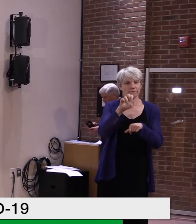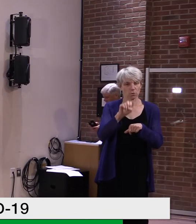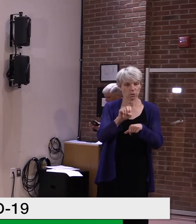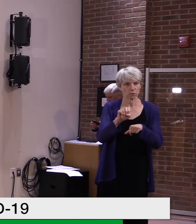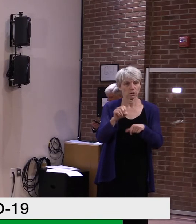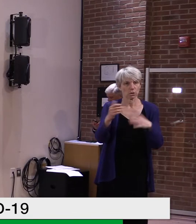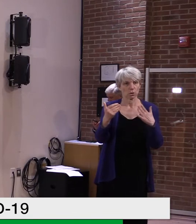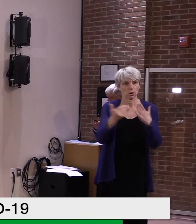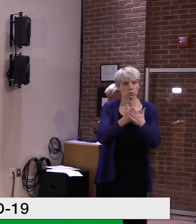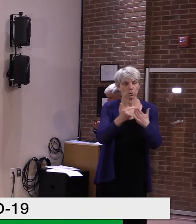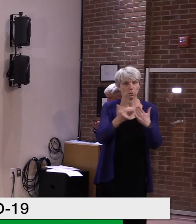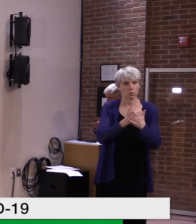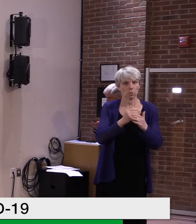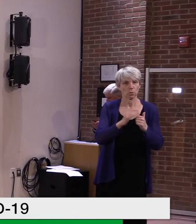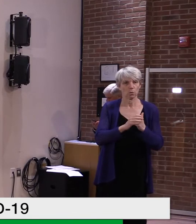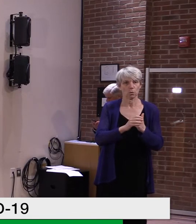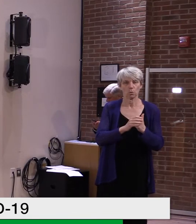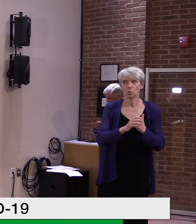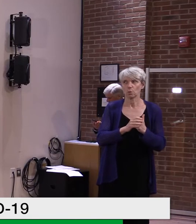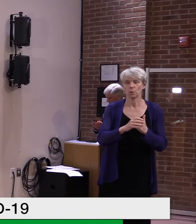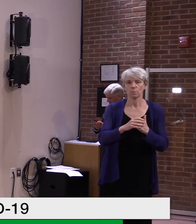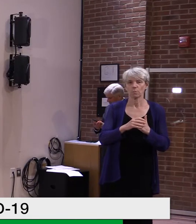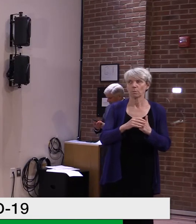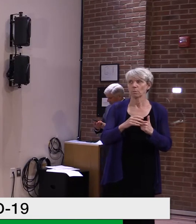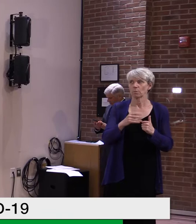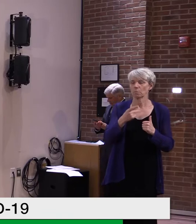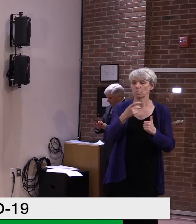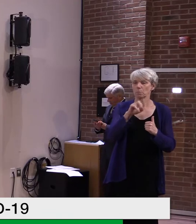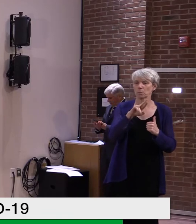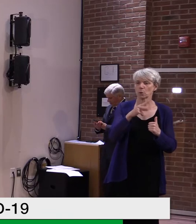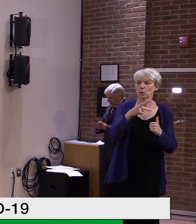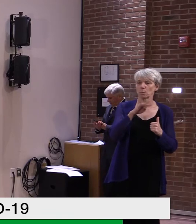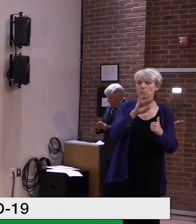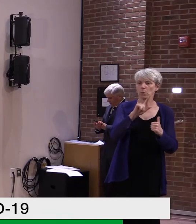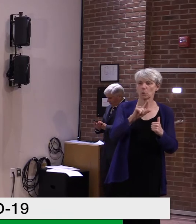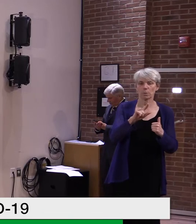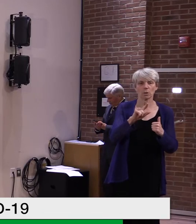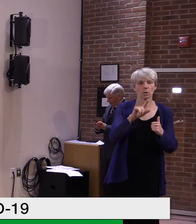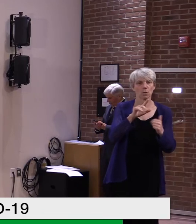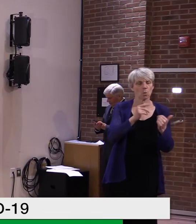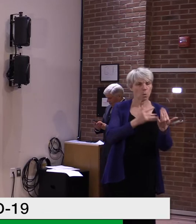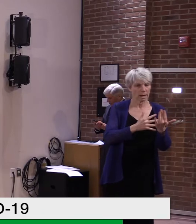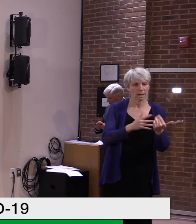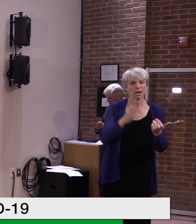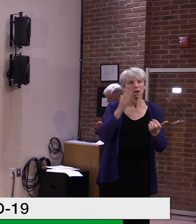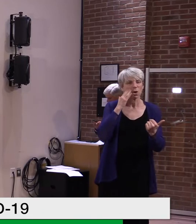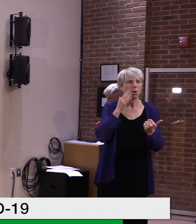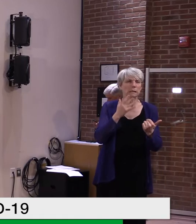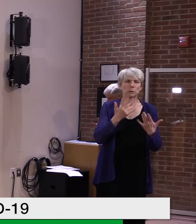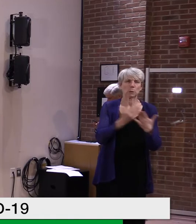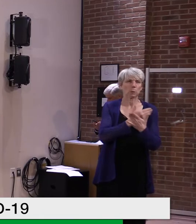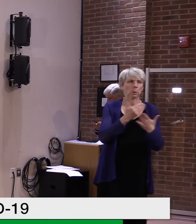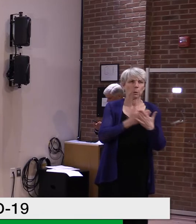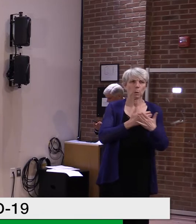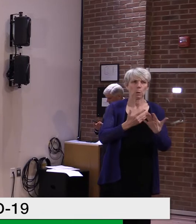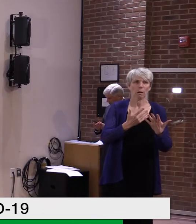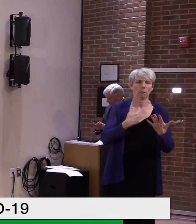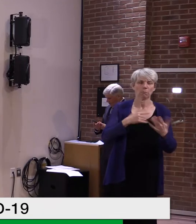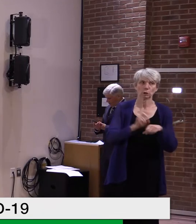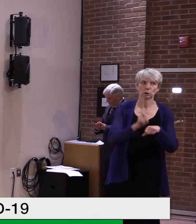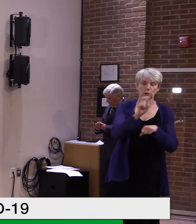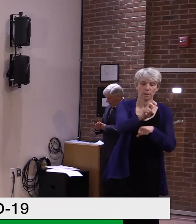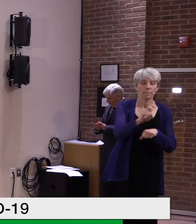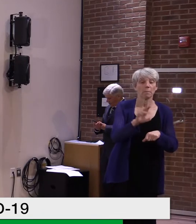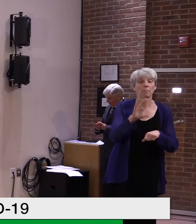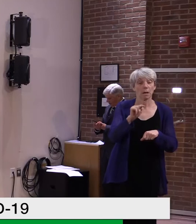waiting. Obviously, this is a legislative task force, so it's still cart in front of the horse a little bit, but eventually what